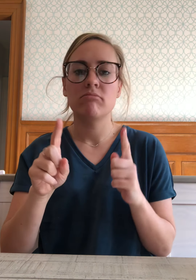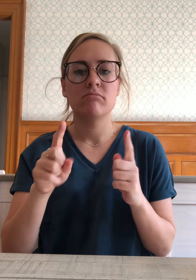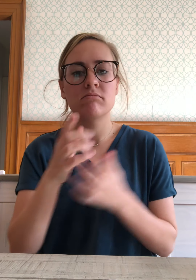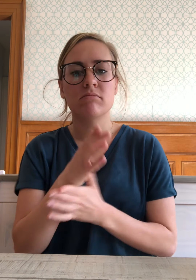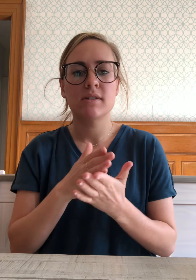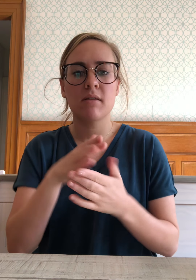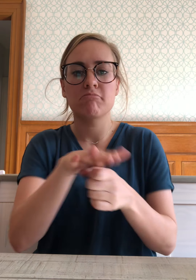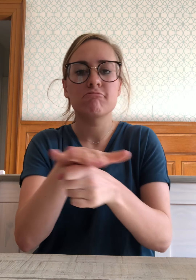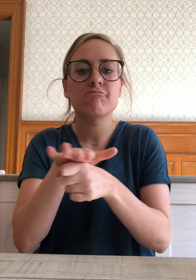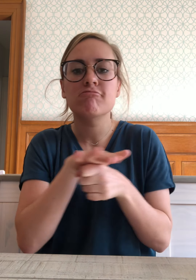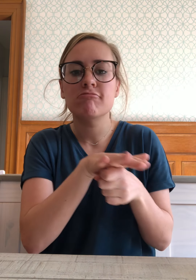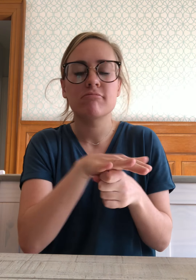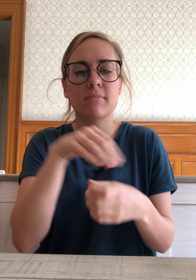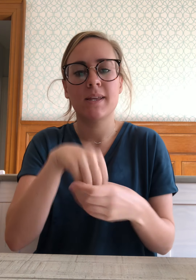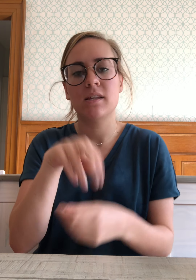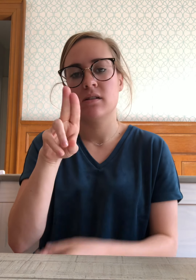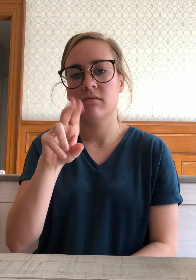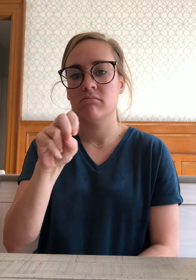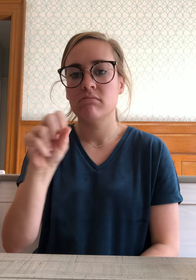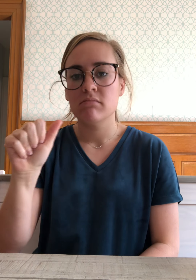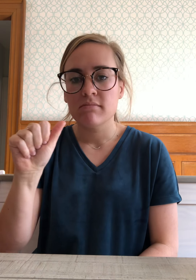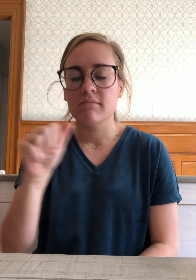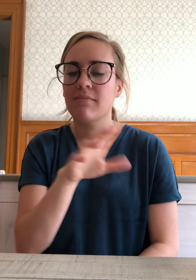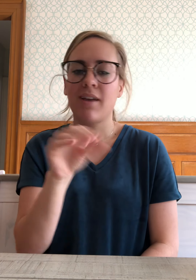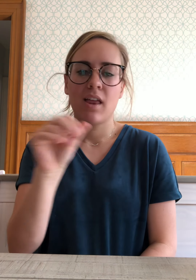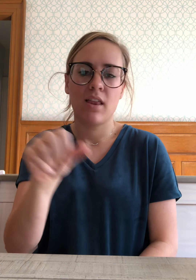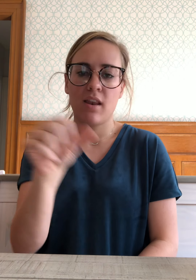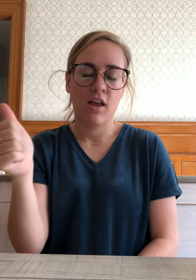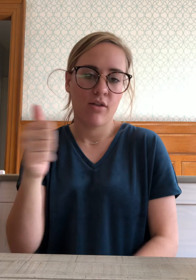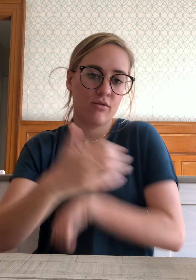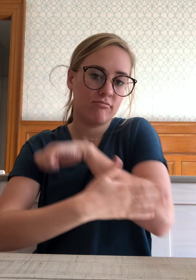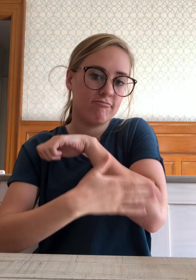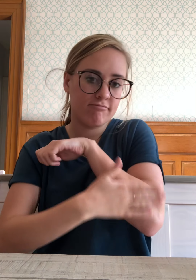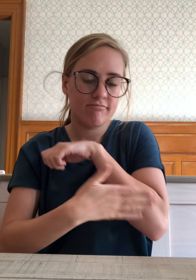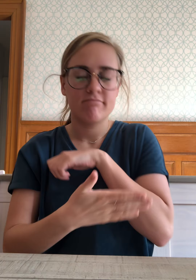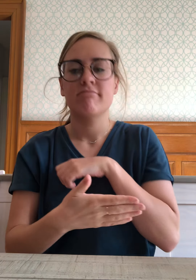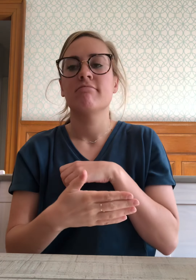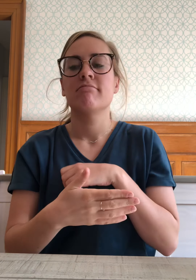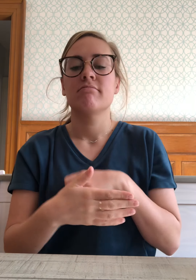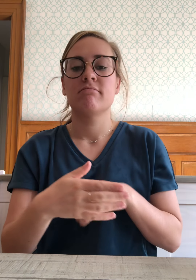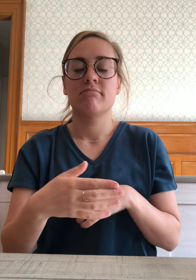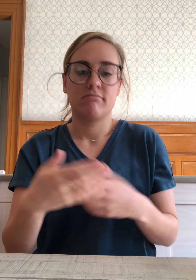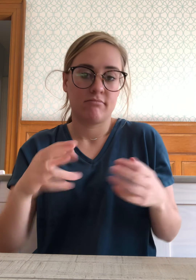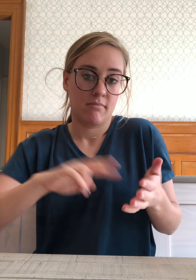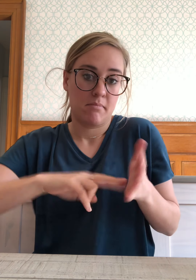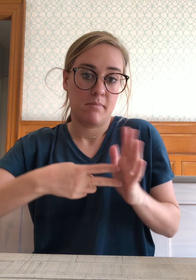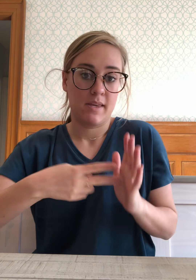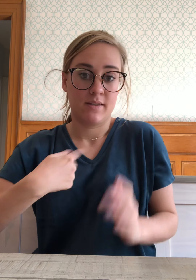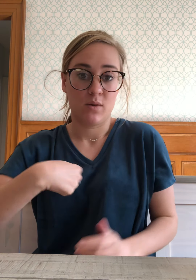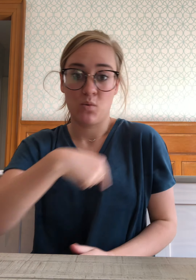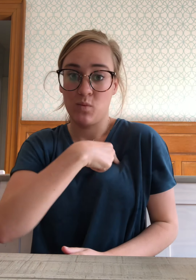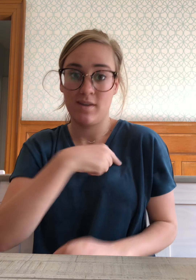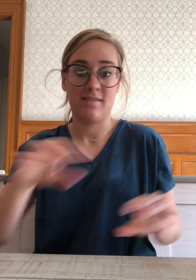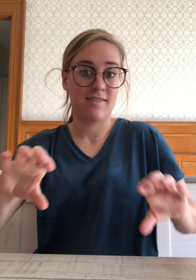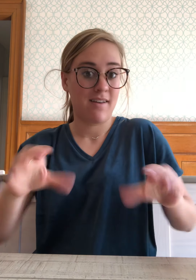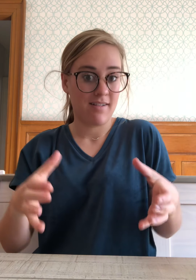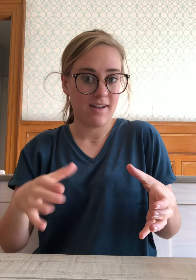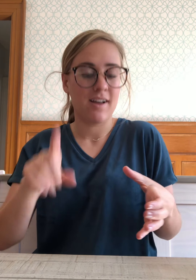world. And so we need to talk about it for that reason, and for the reason that these kind of questions